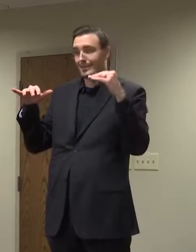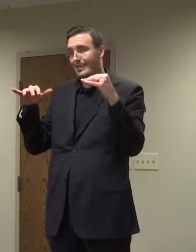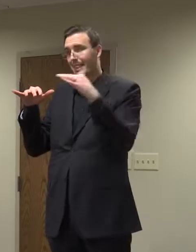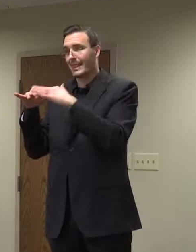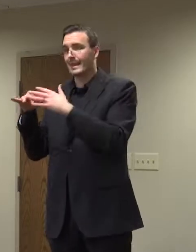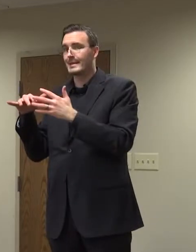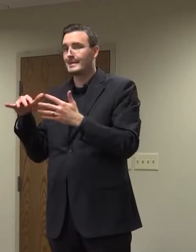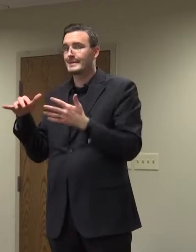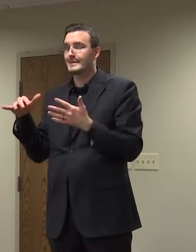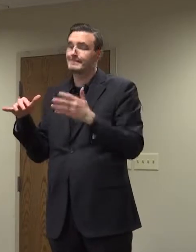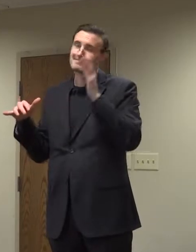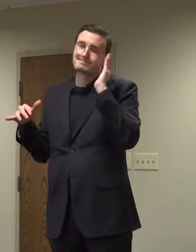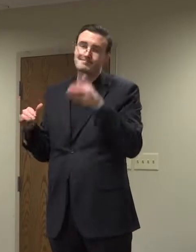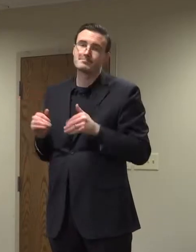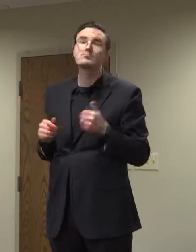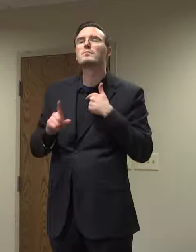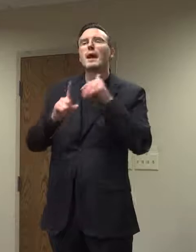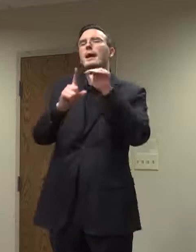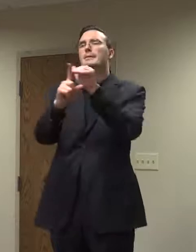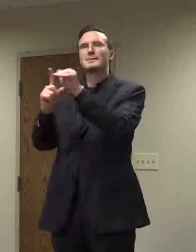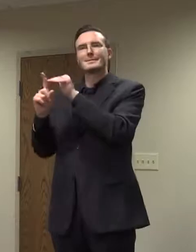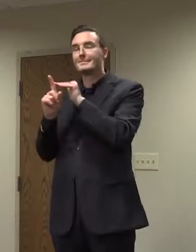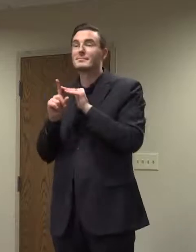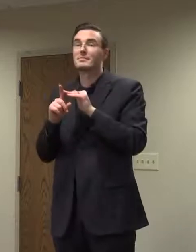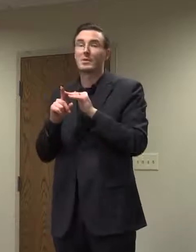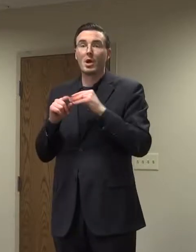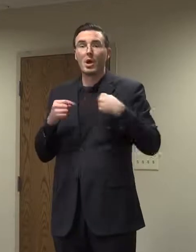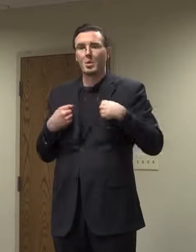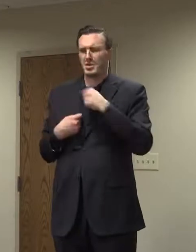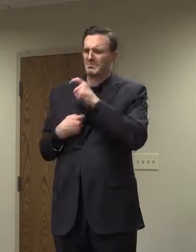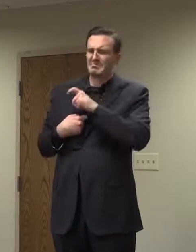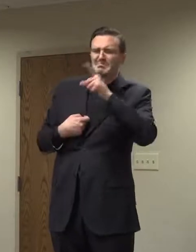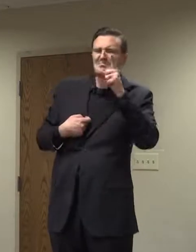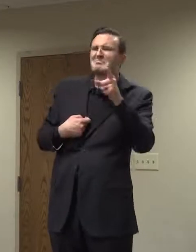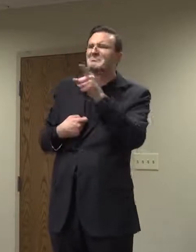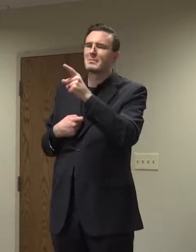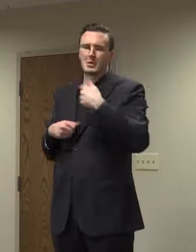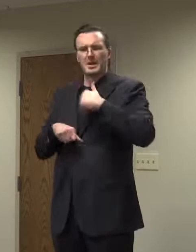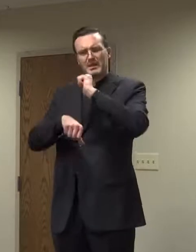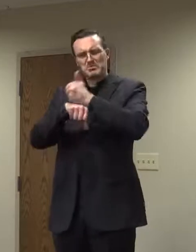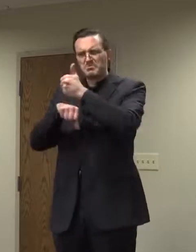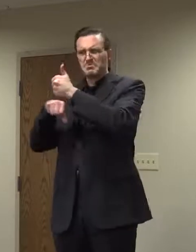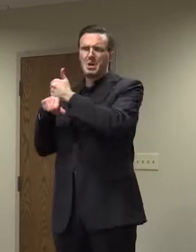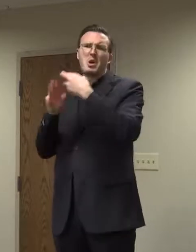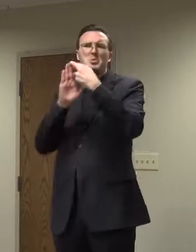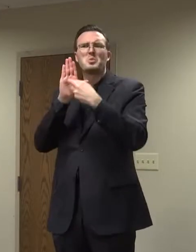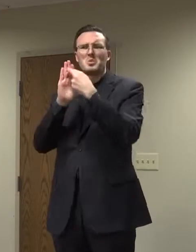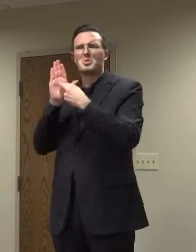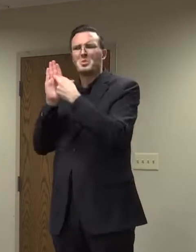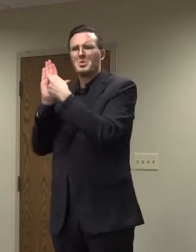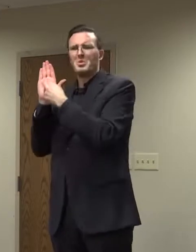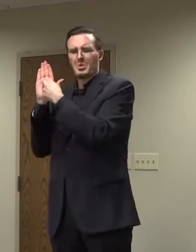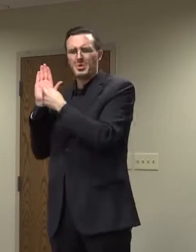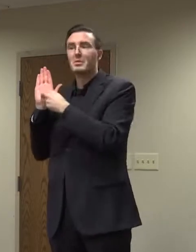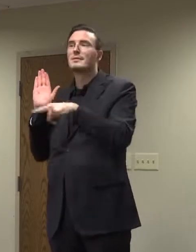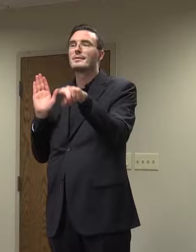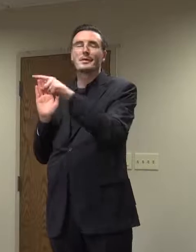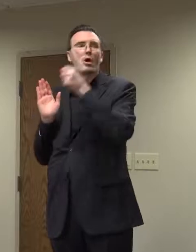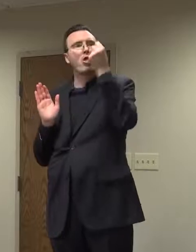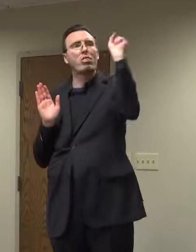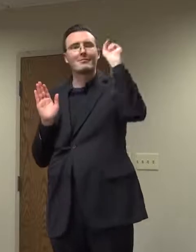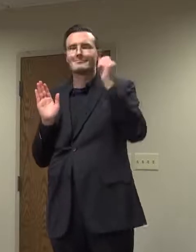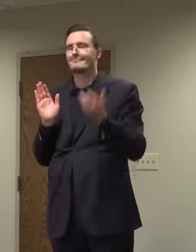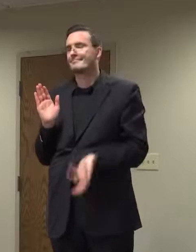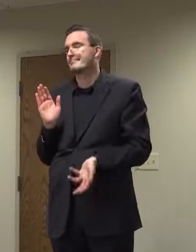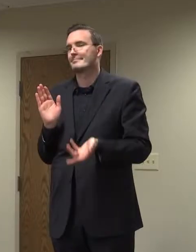we are not going to police ourselves, we can't put up a bunch of rules that you're not going to follow. You need to do the right thing. You need to